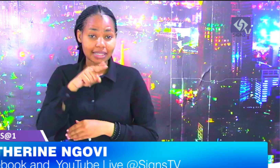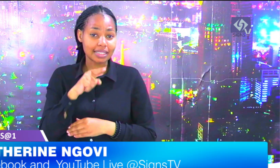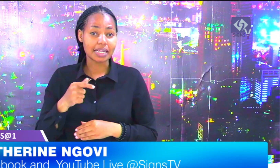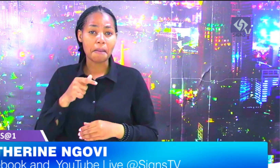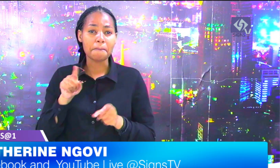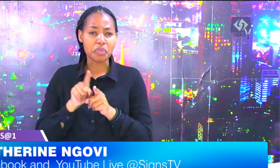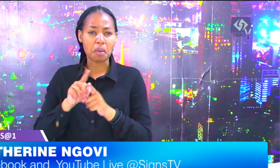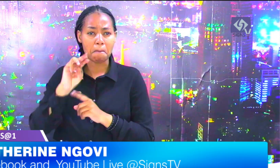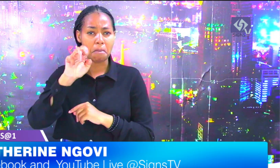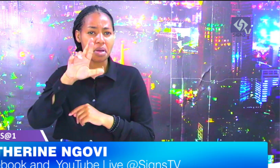counties.